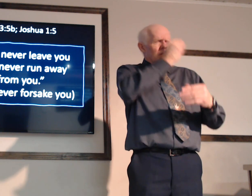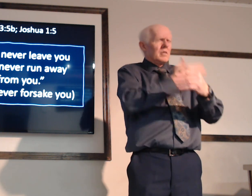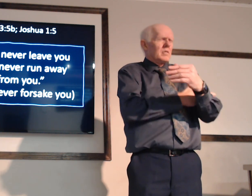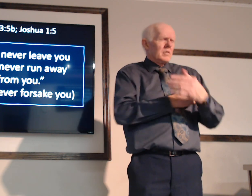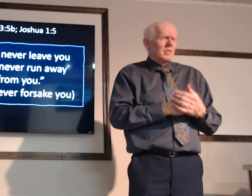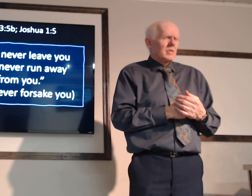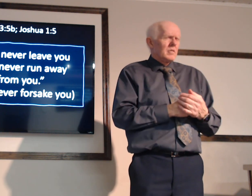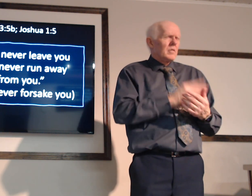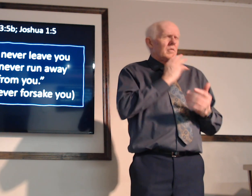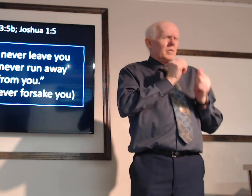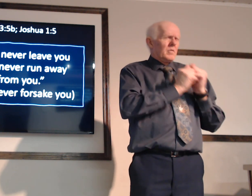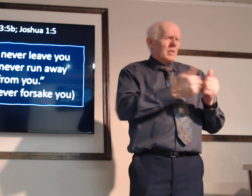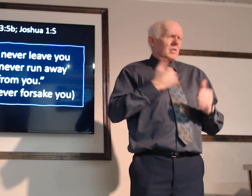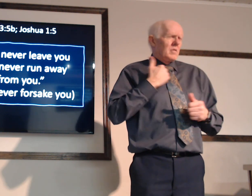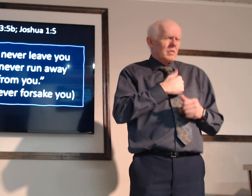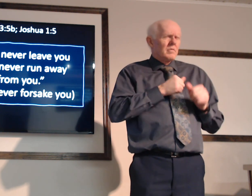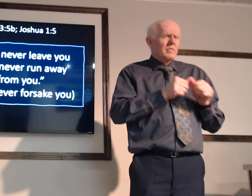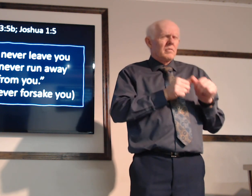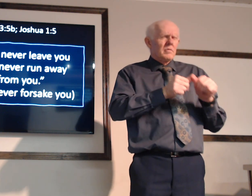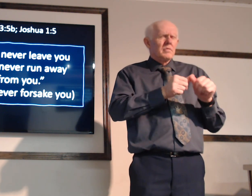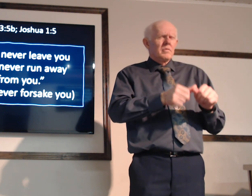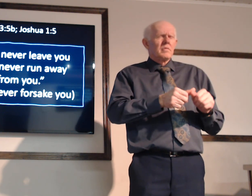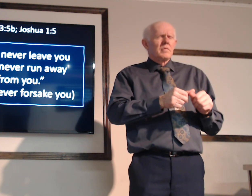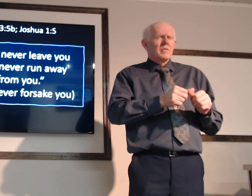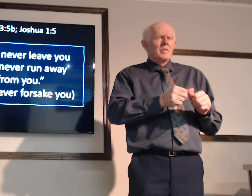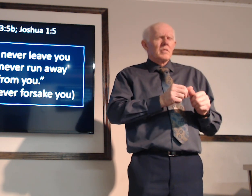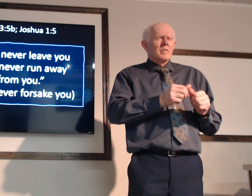through Your Son. Be with us as we continue.